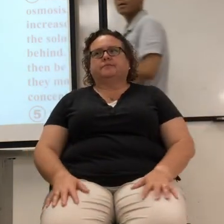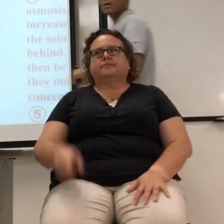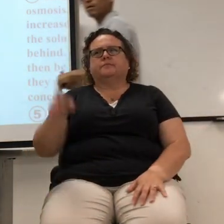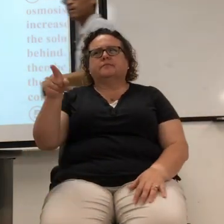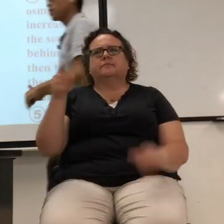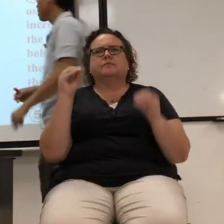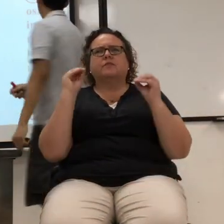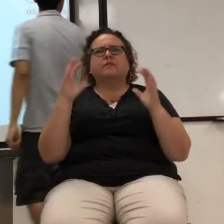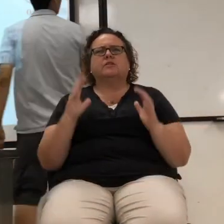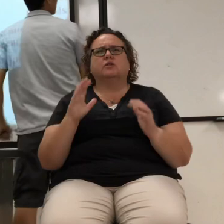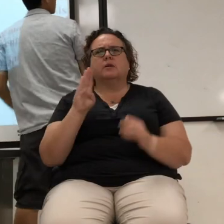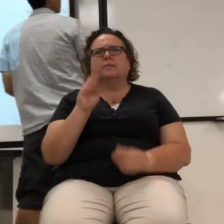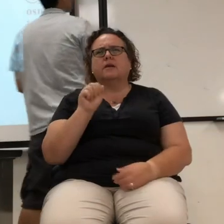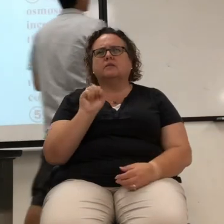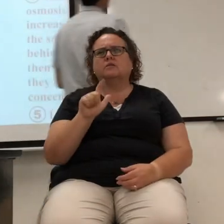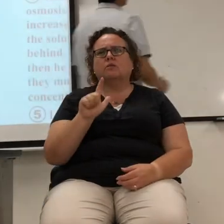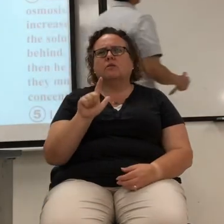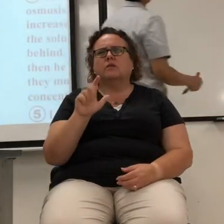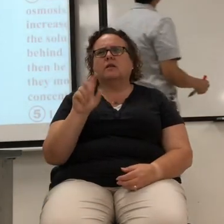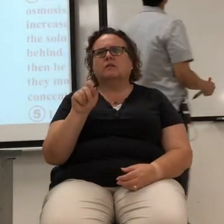Yeah.